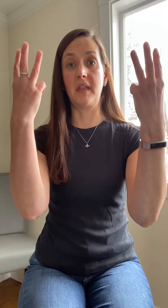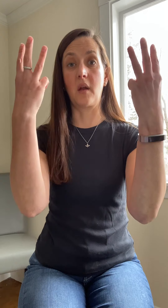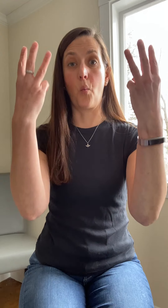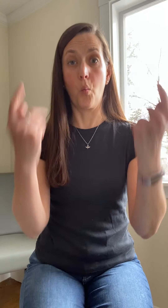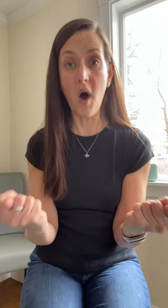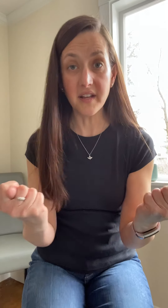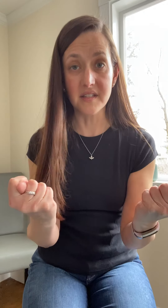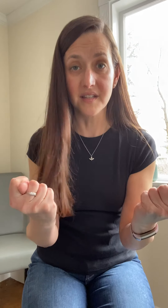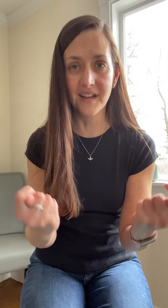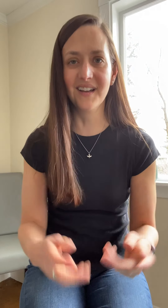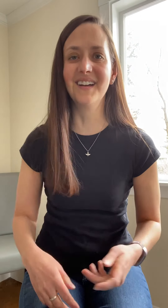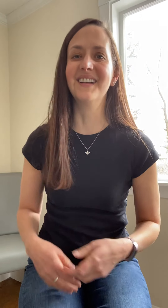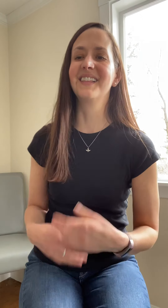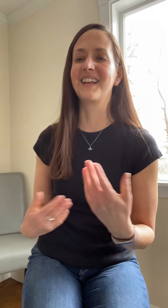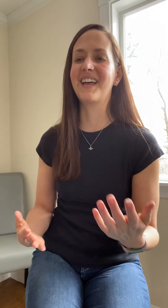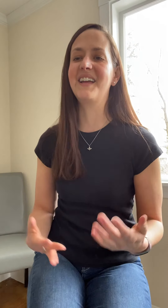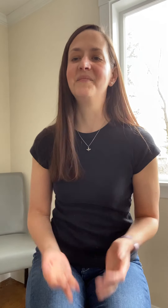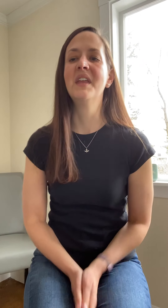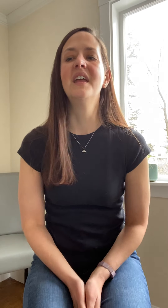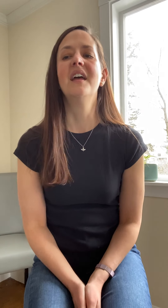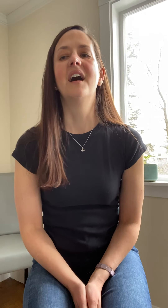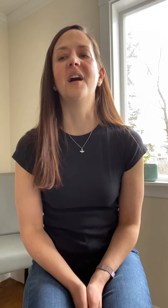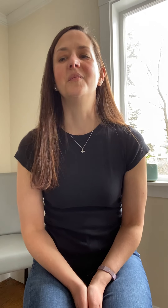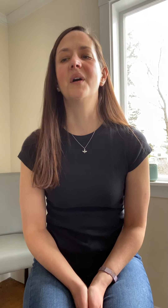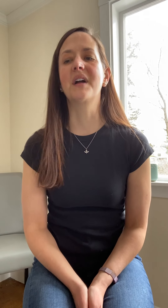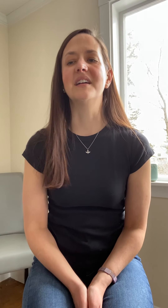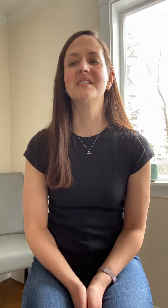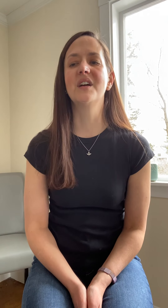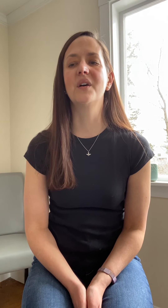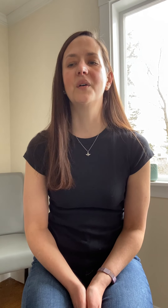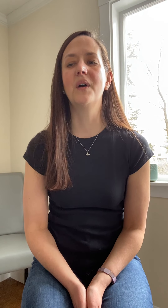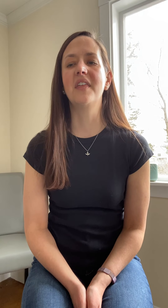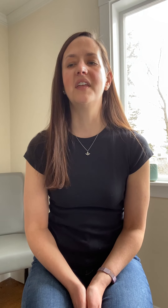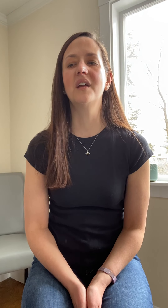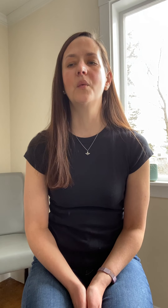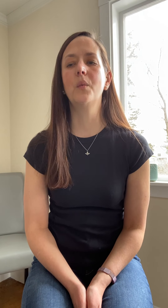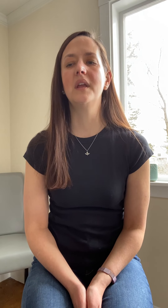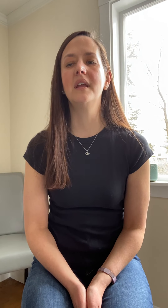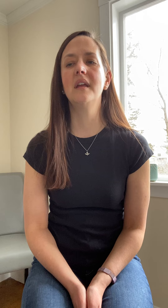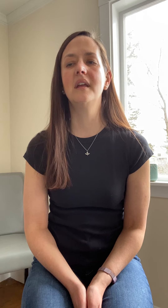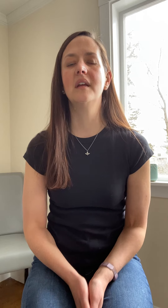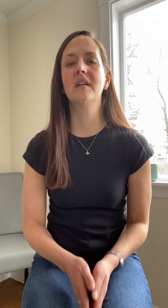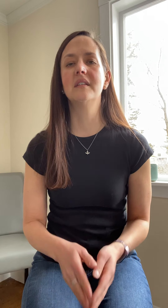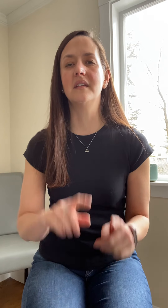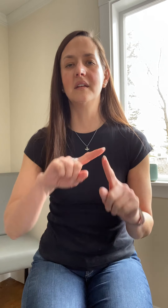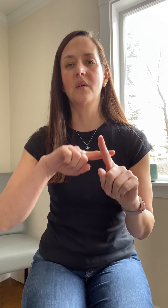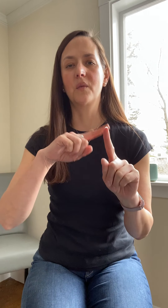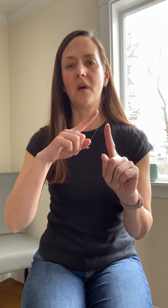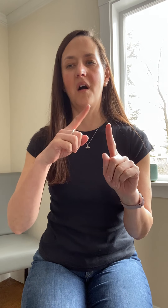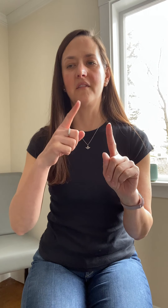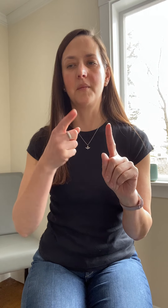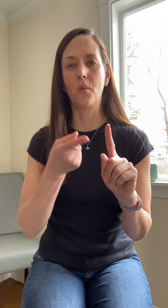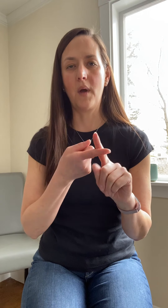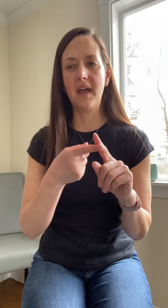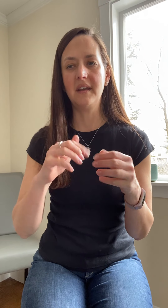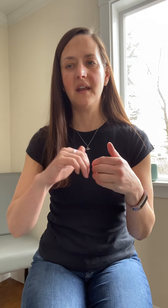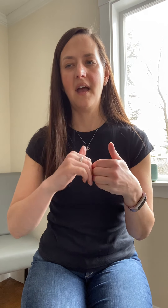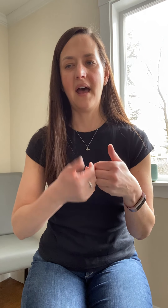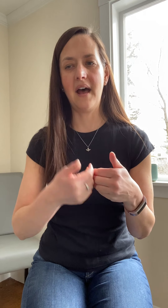like, what? Like that. Okay, so I think we did all of them. When,